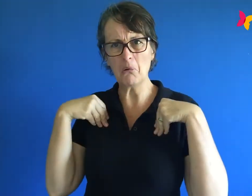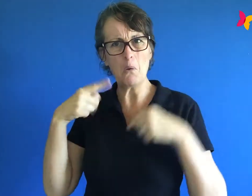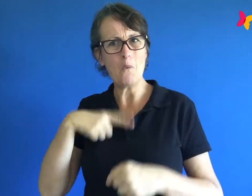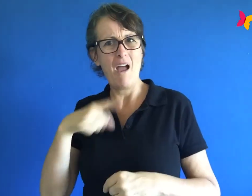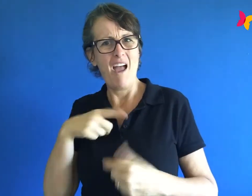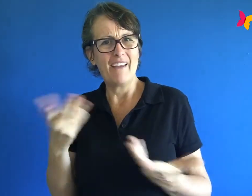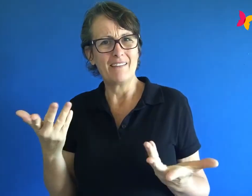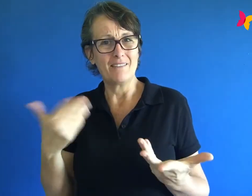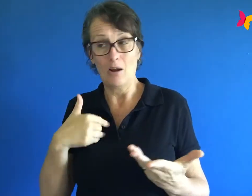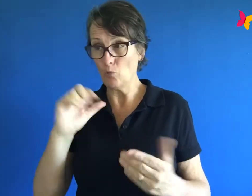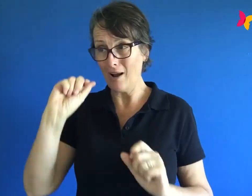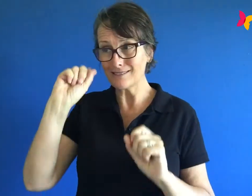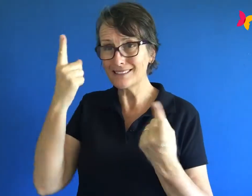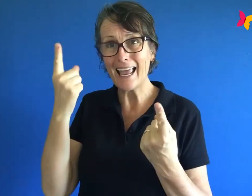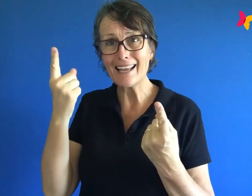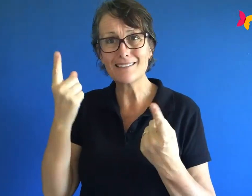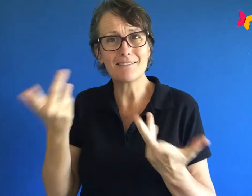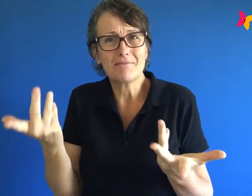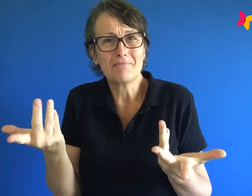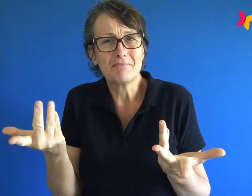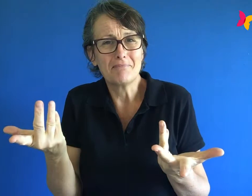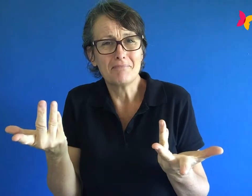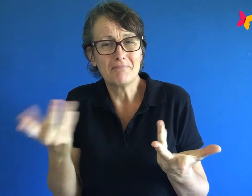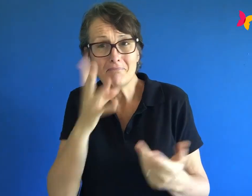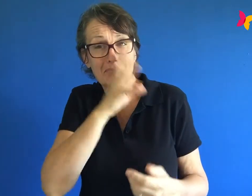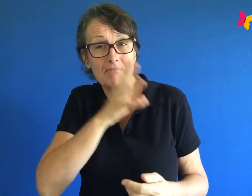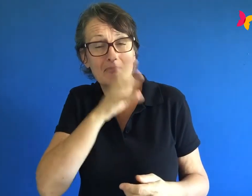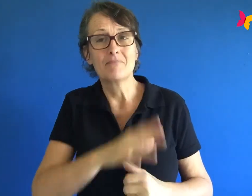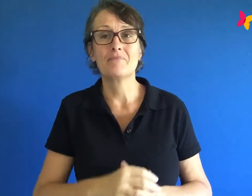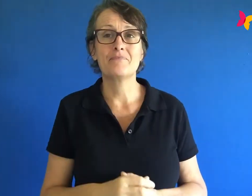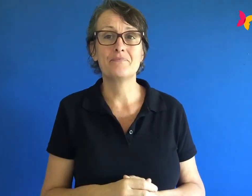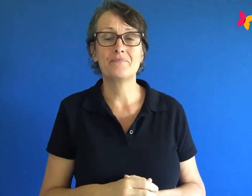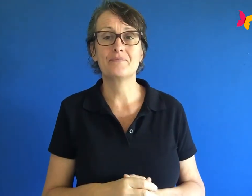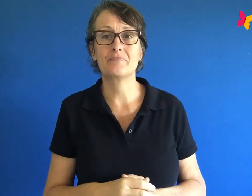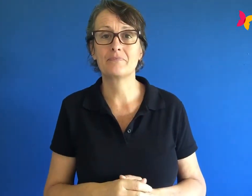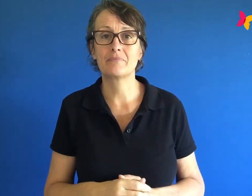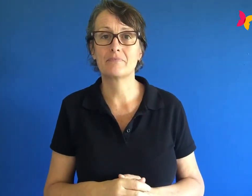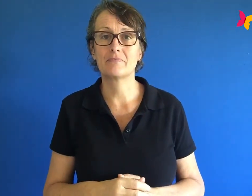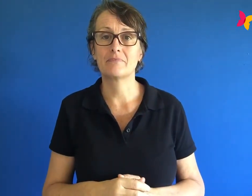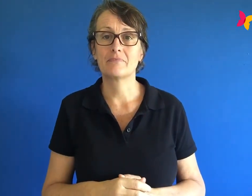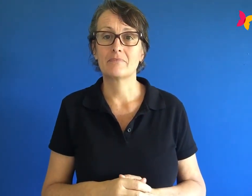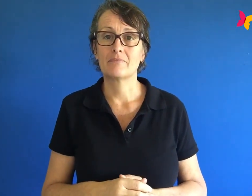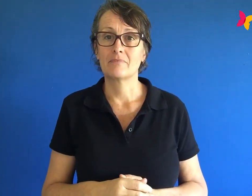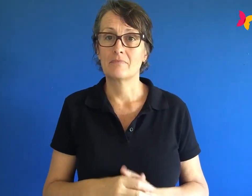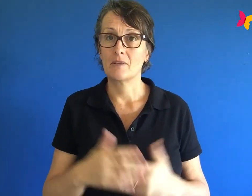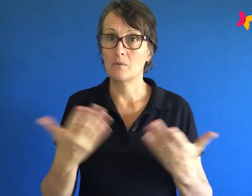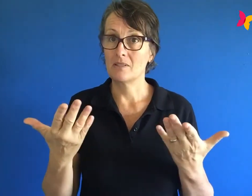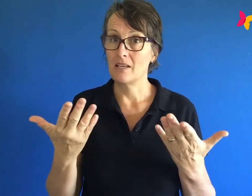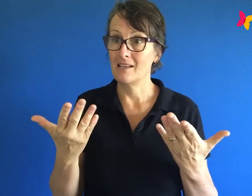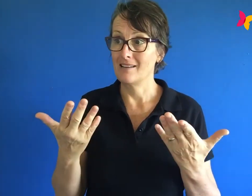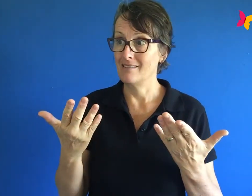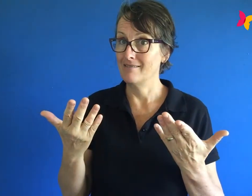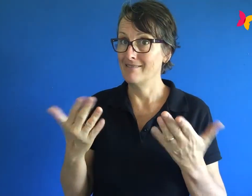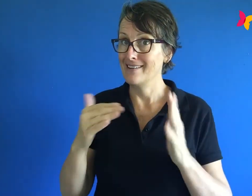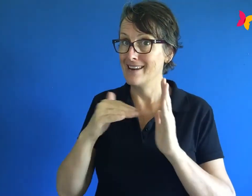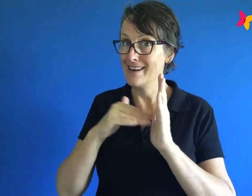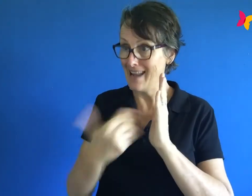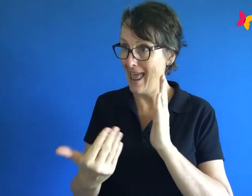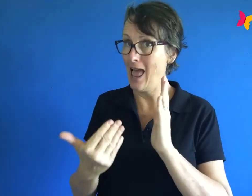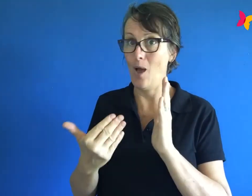fair enough. It's just fair enough. And we're like, and this is your moment, and you're saying